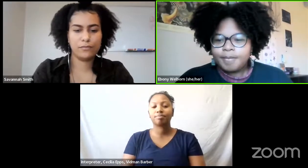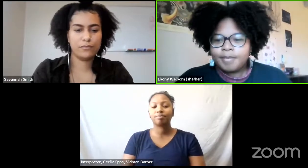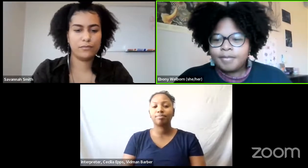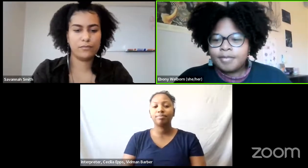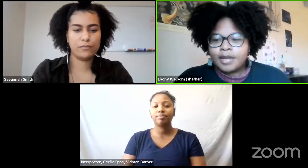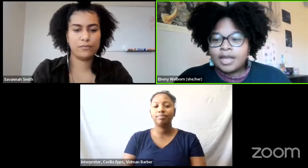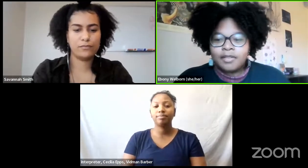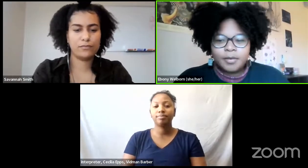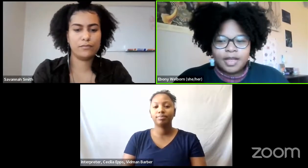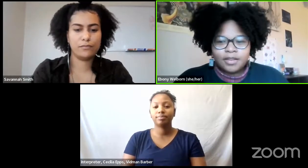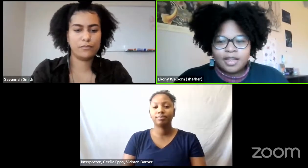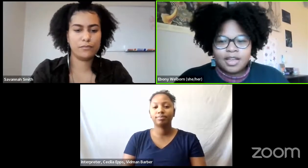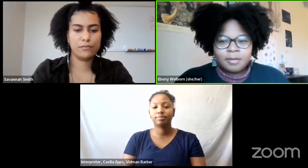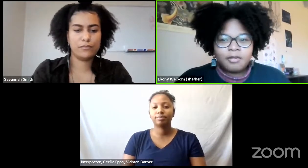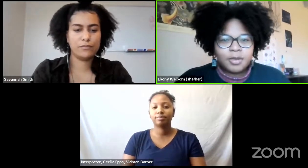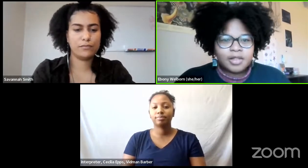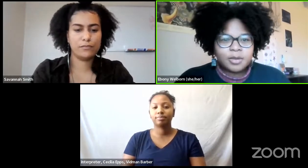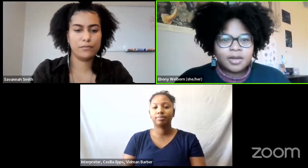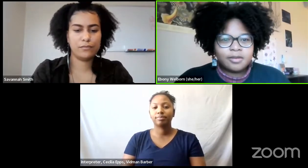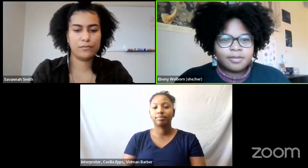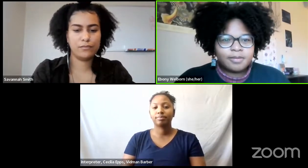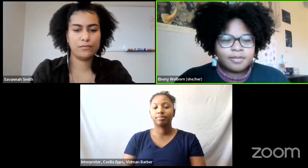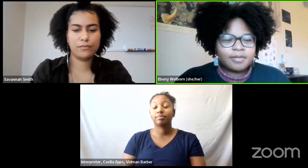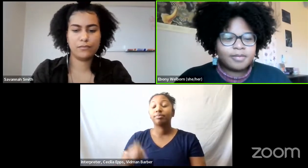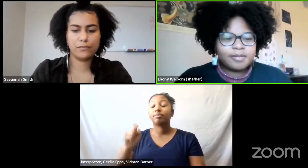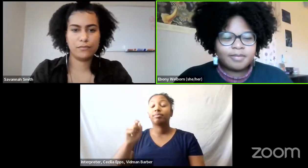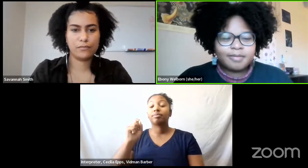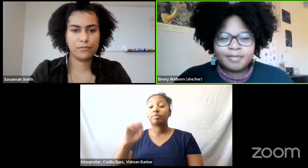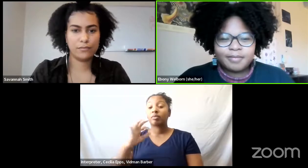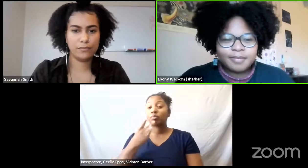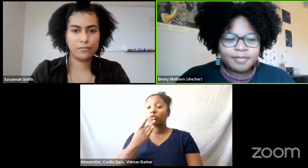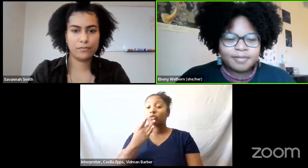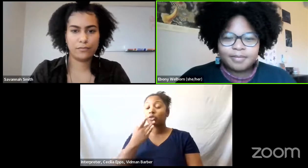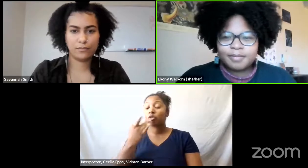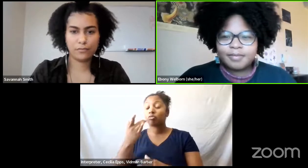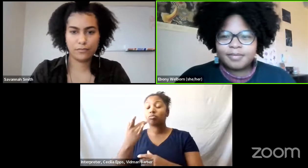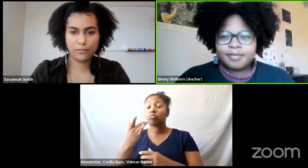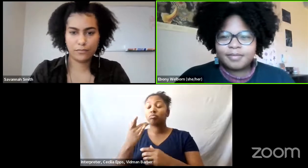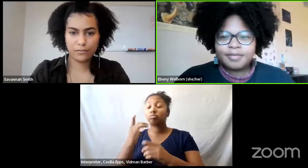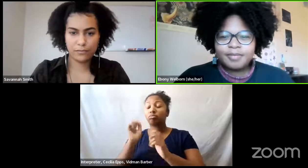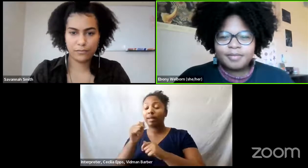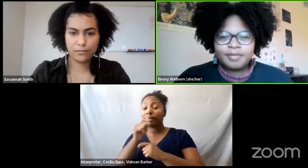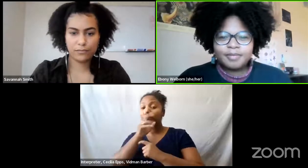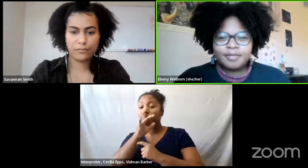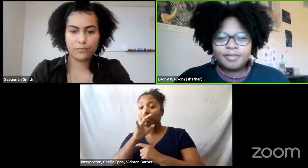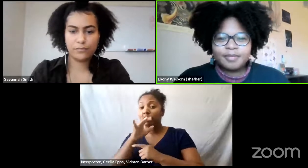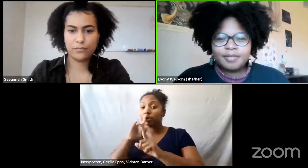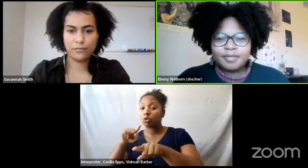And if you would like, you can come off mute as well.